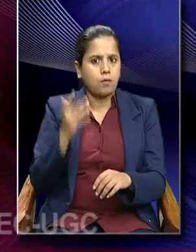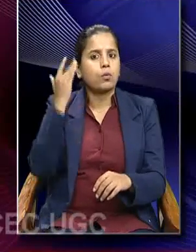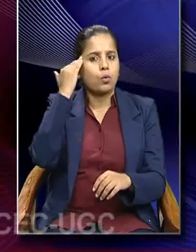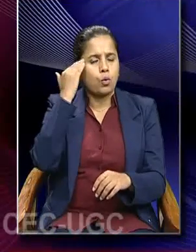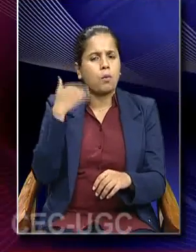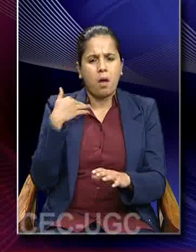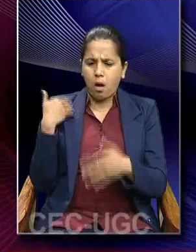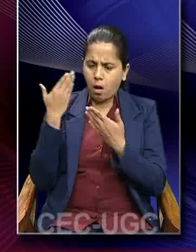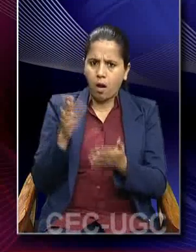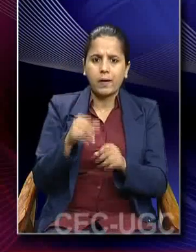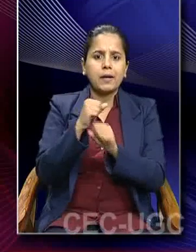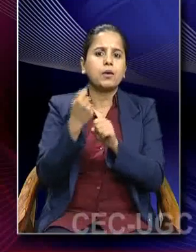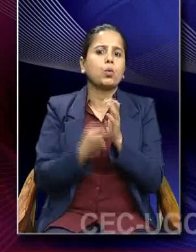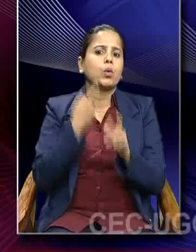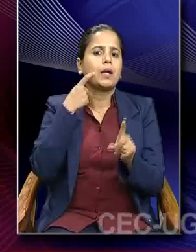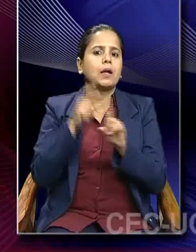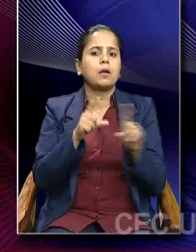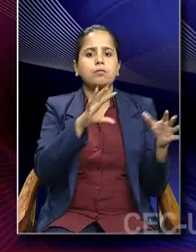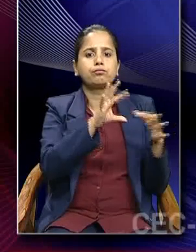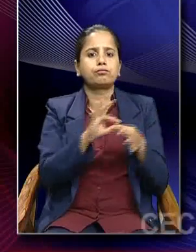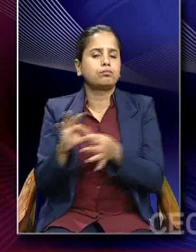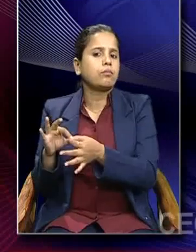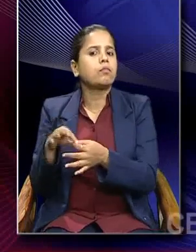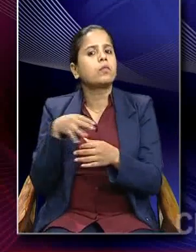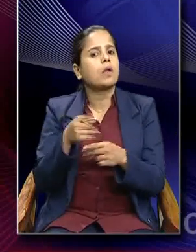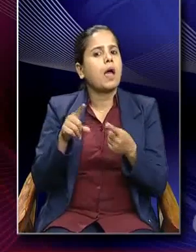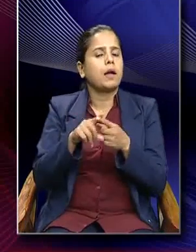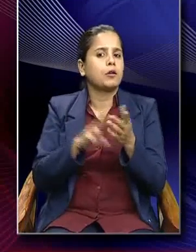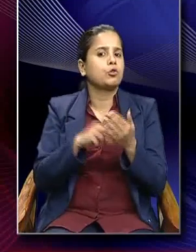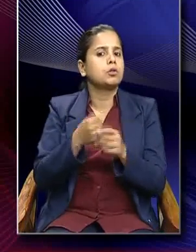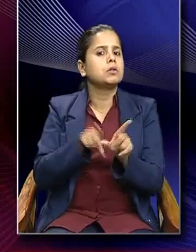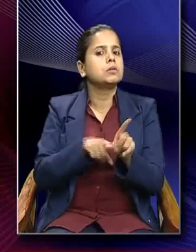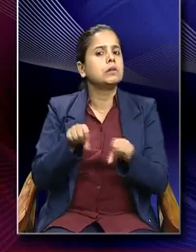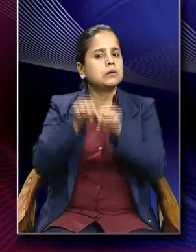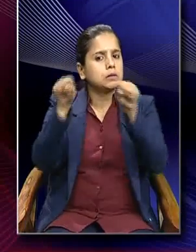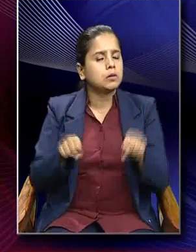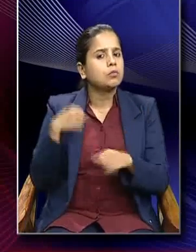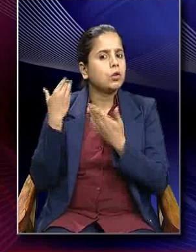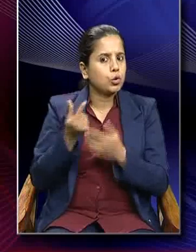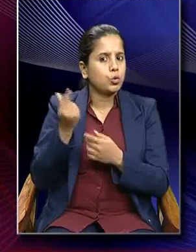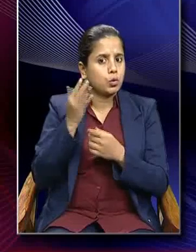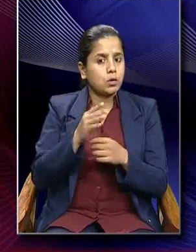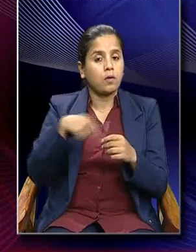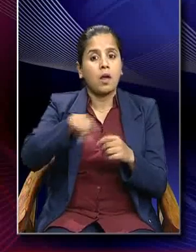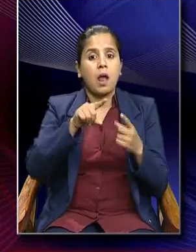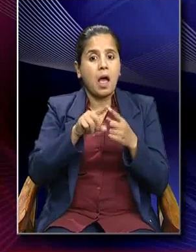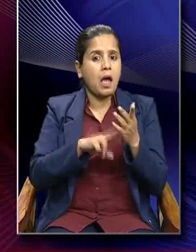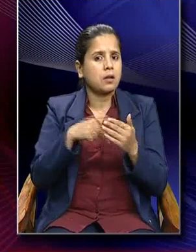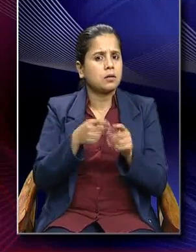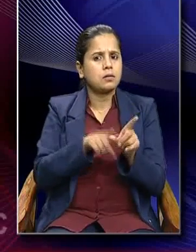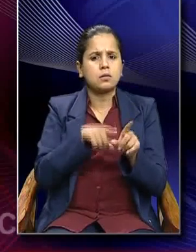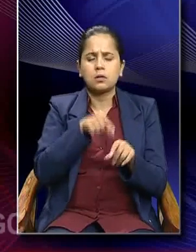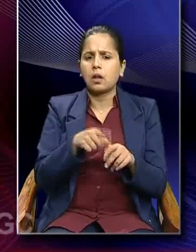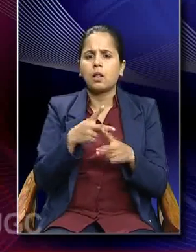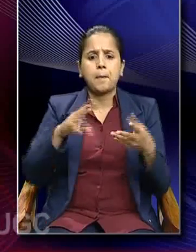way of grid connected energy system, which the production of energy is far off, and